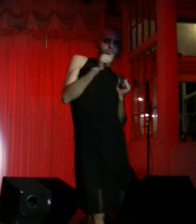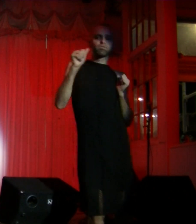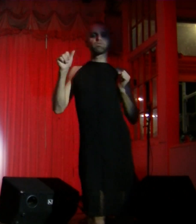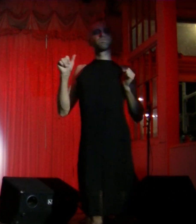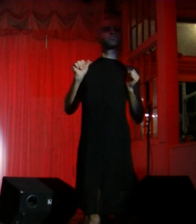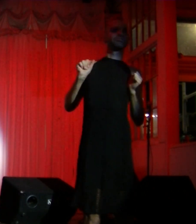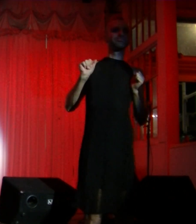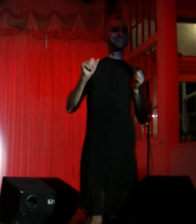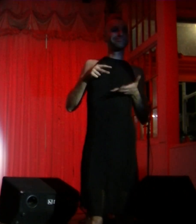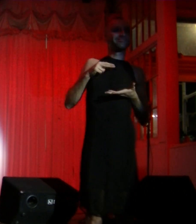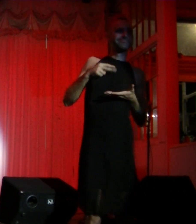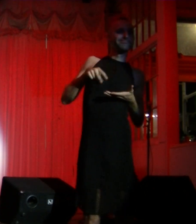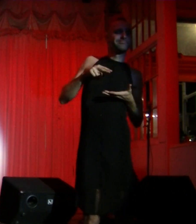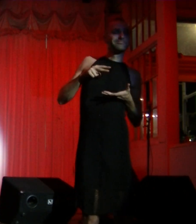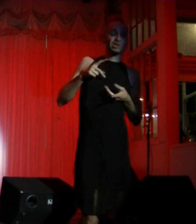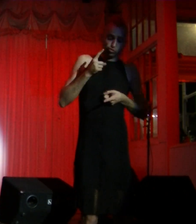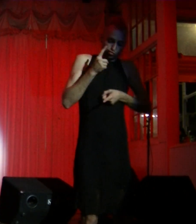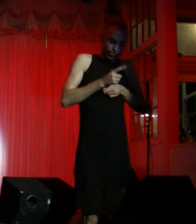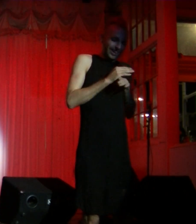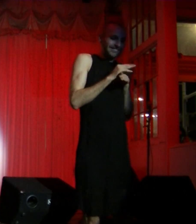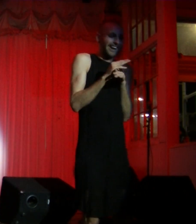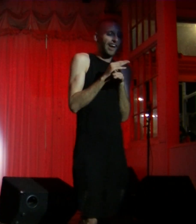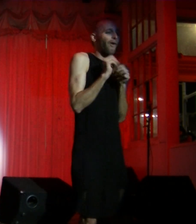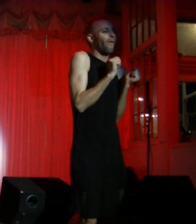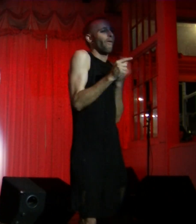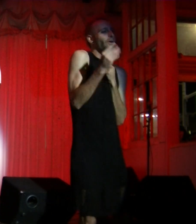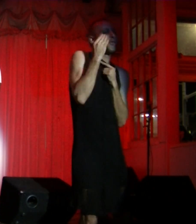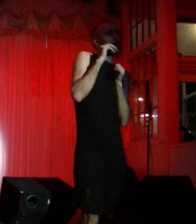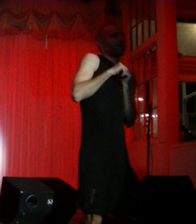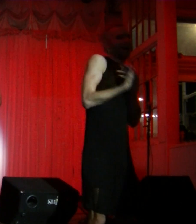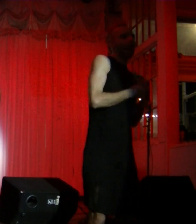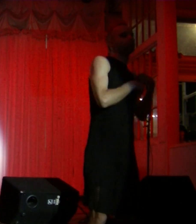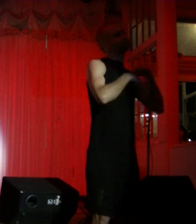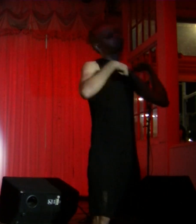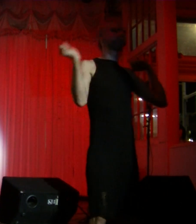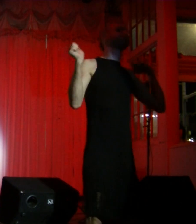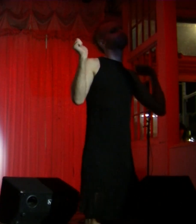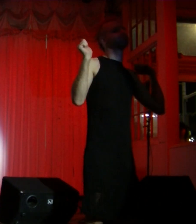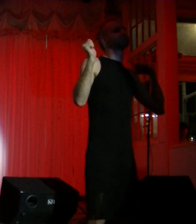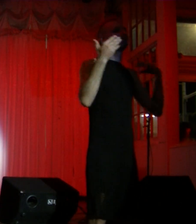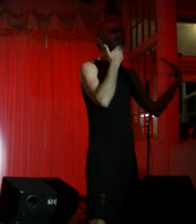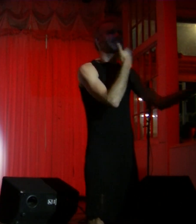the right night, we all know how to let loose. Thank you.